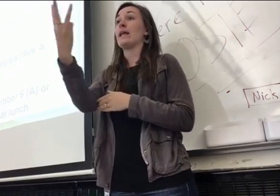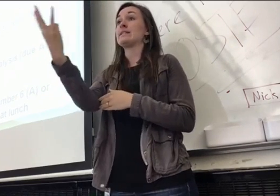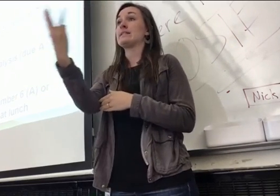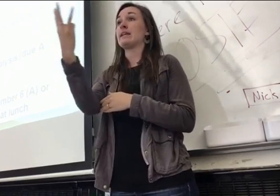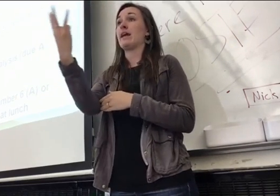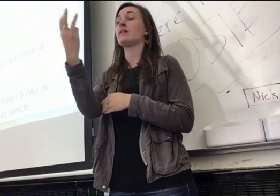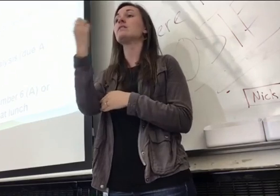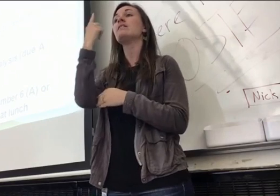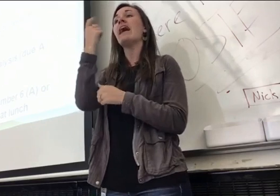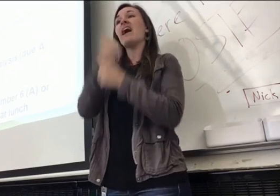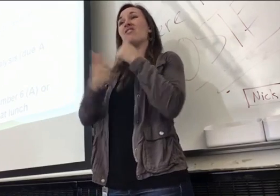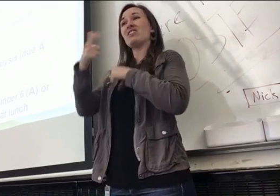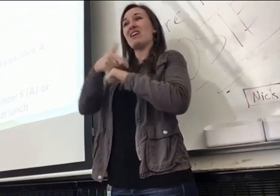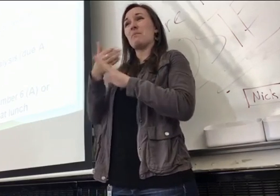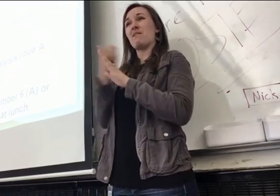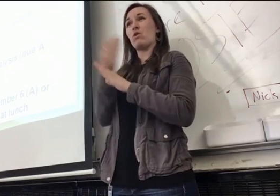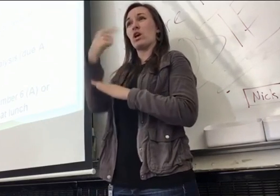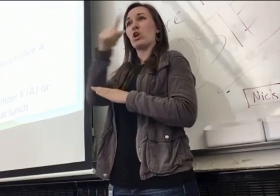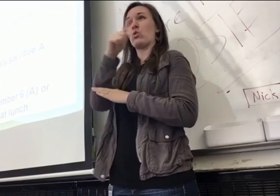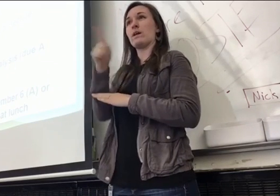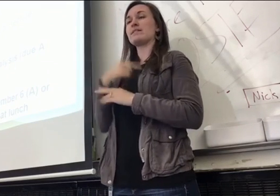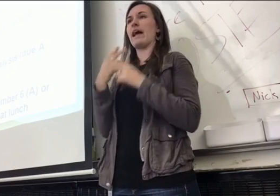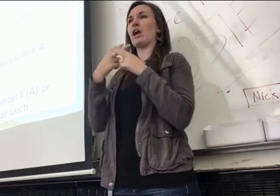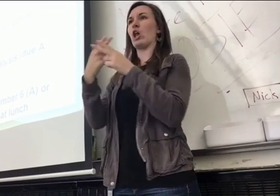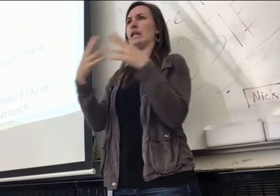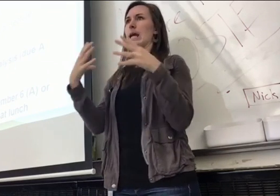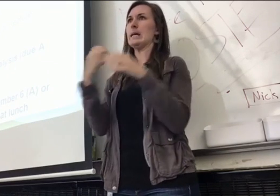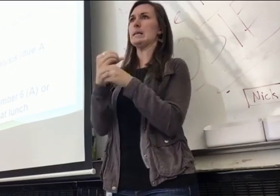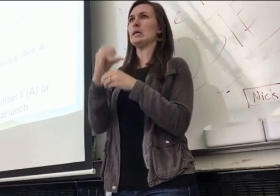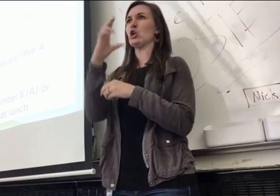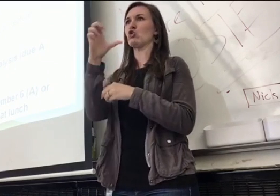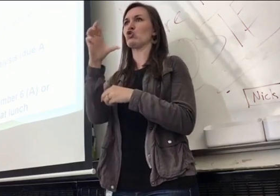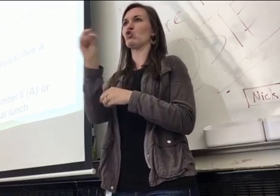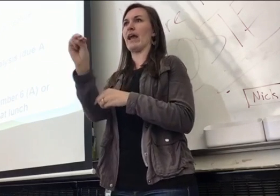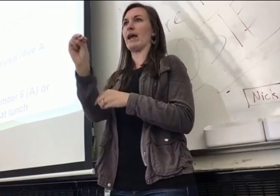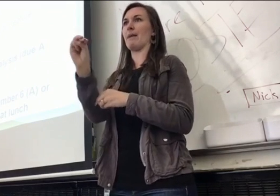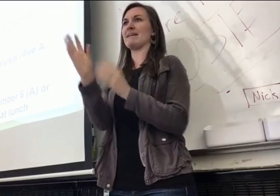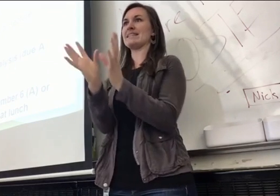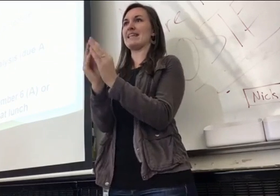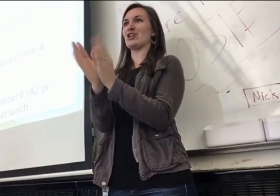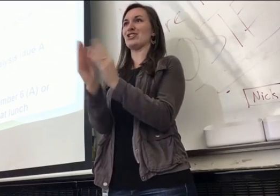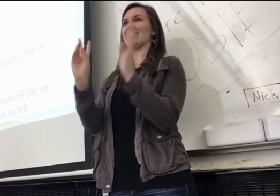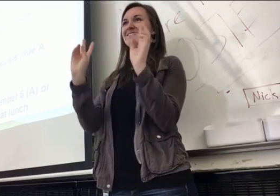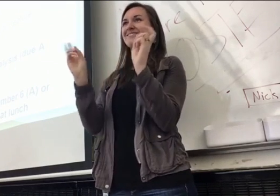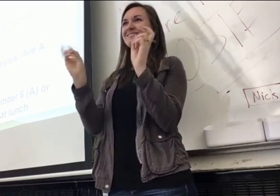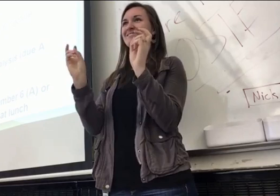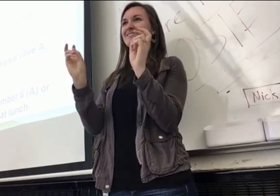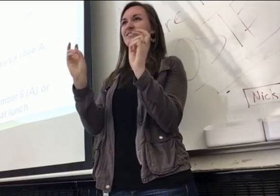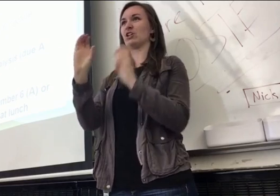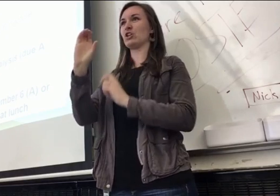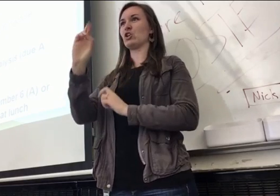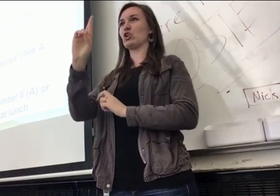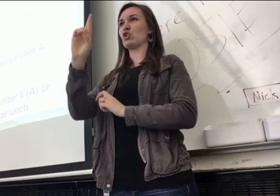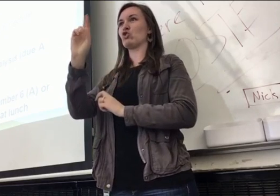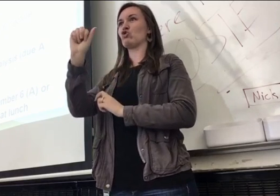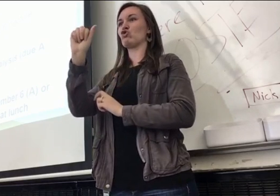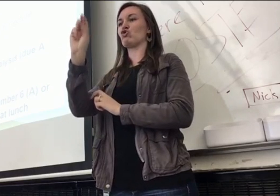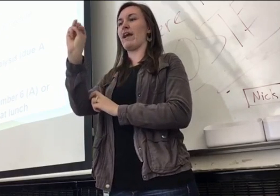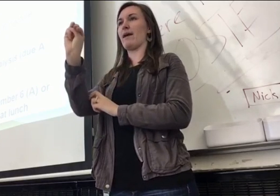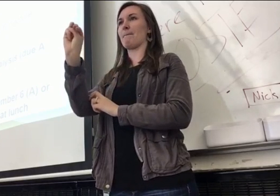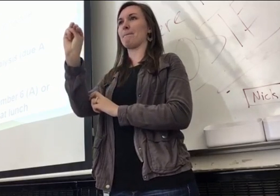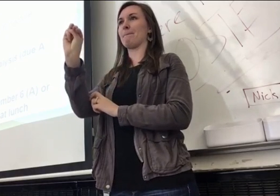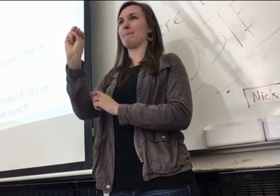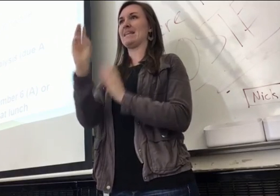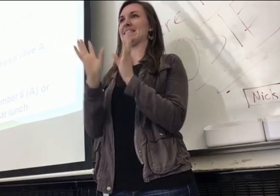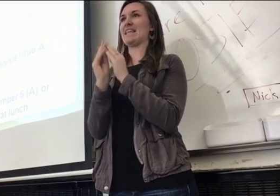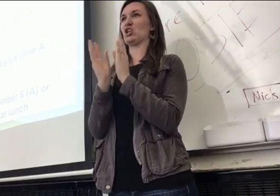time before a quiz, I do what I call a cram session. Basically, that is where we go over everything you will need to know for the quizzes.